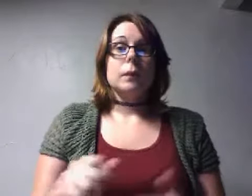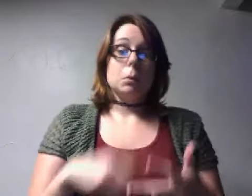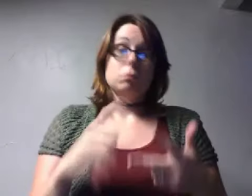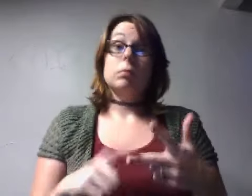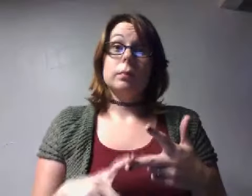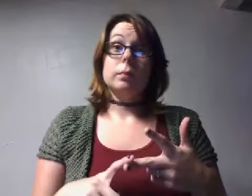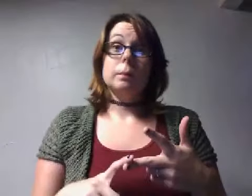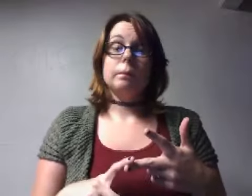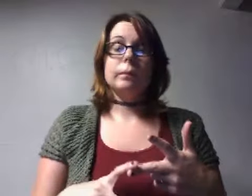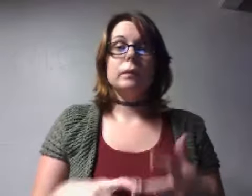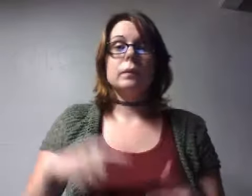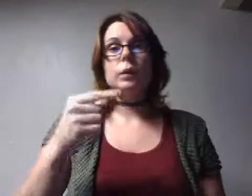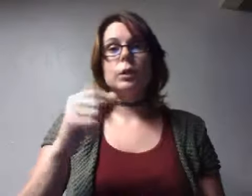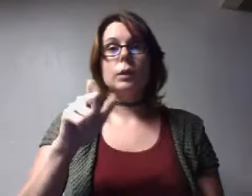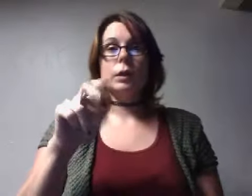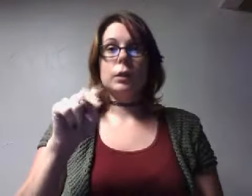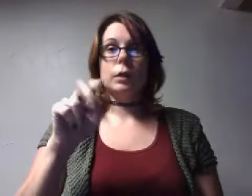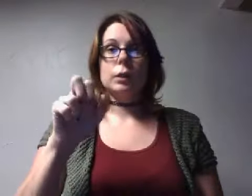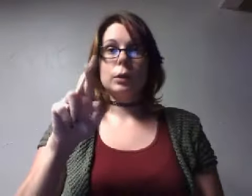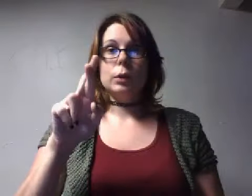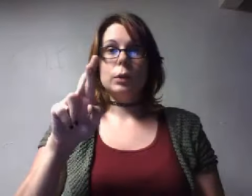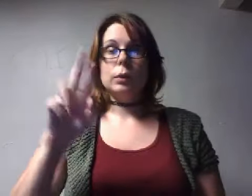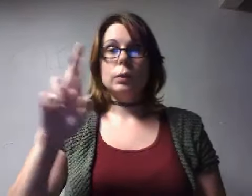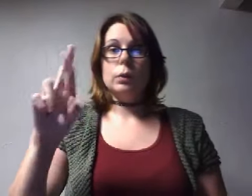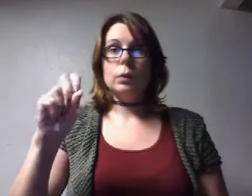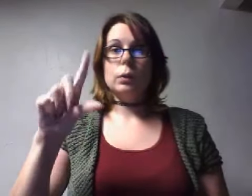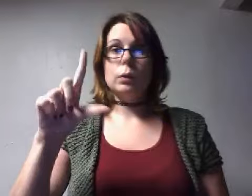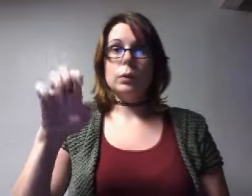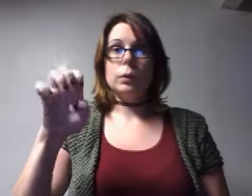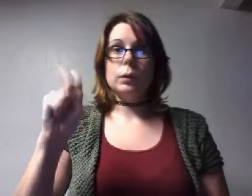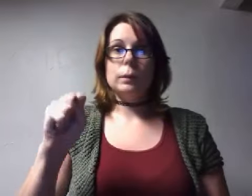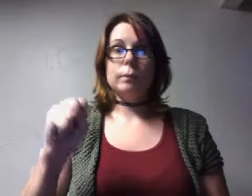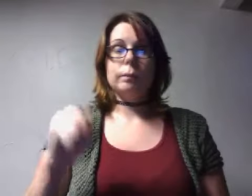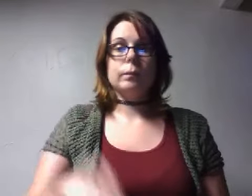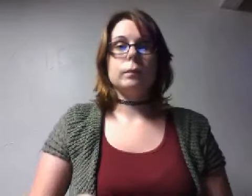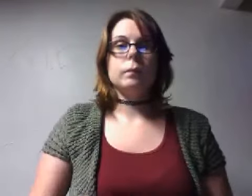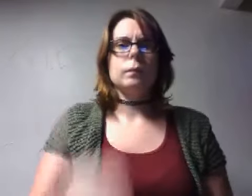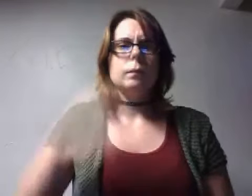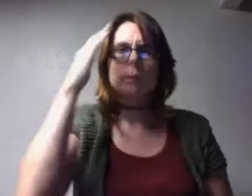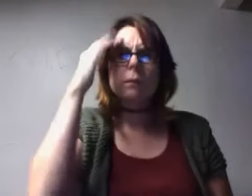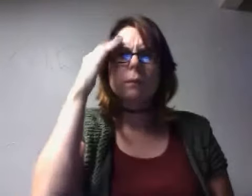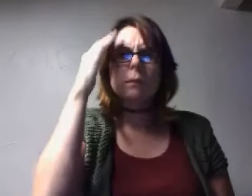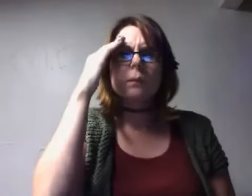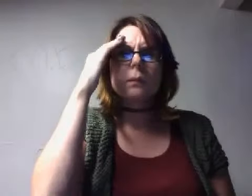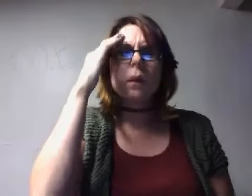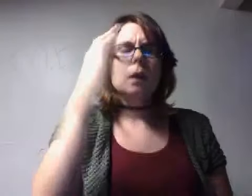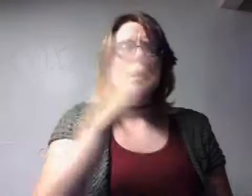Um, Gender roles being a man and a woman, and a man is supposed to act like a man, and a woman is supposed to act like a